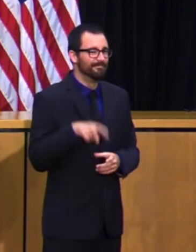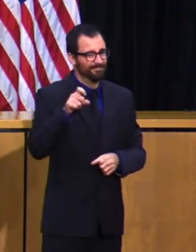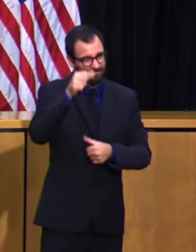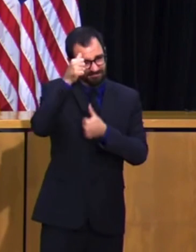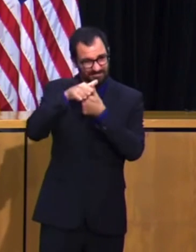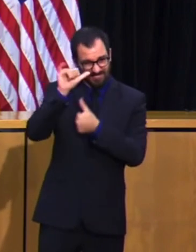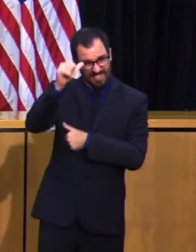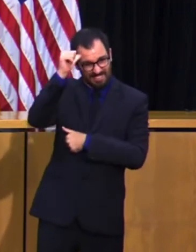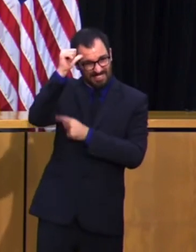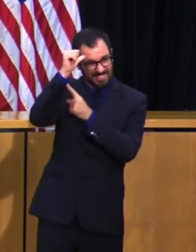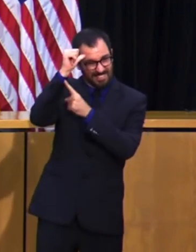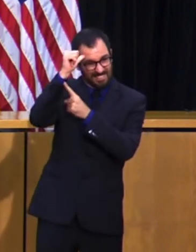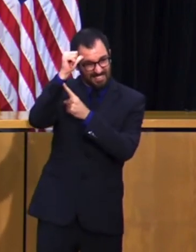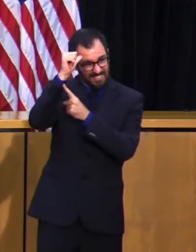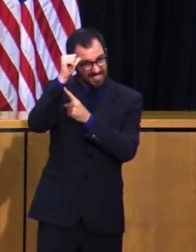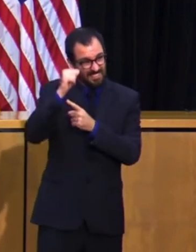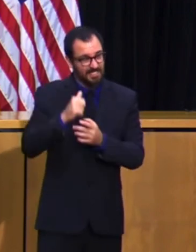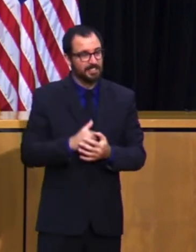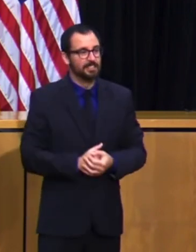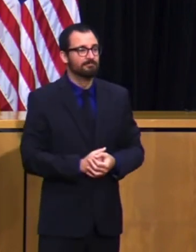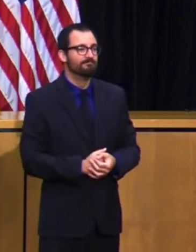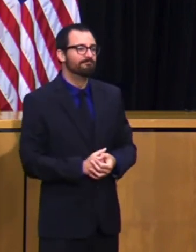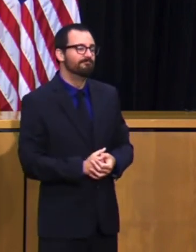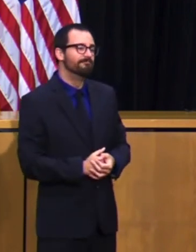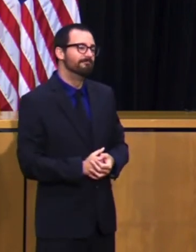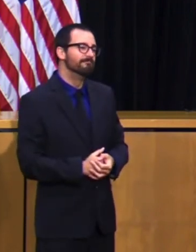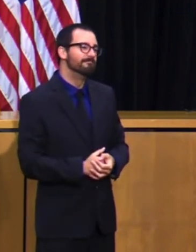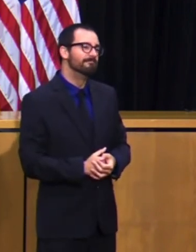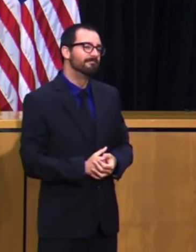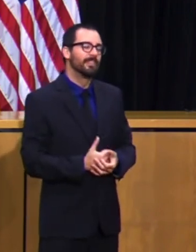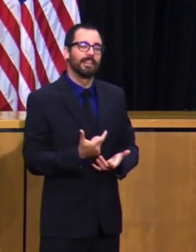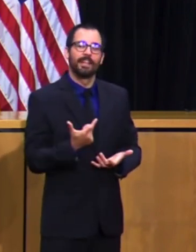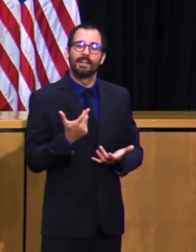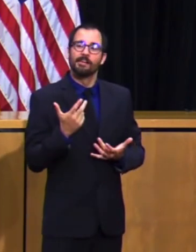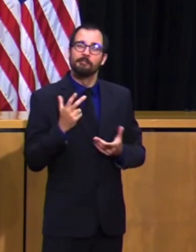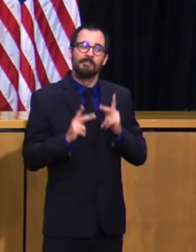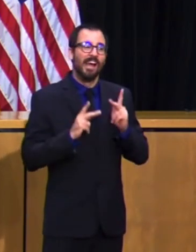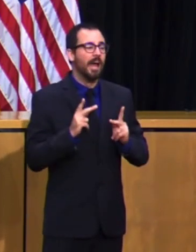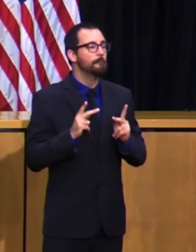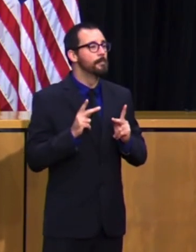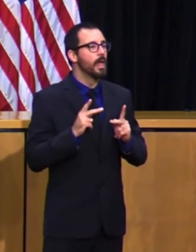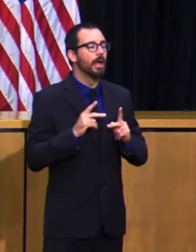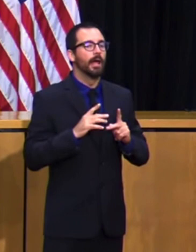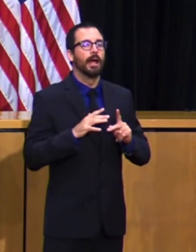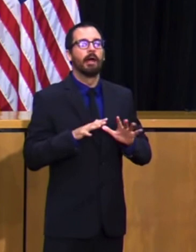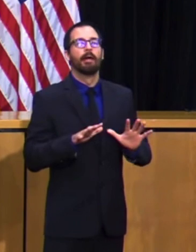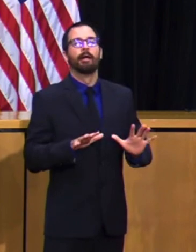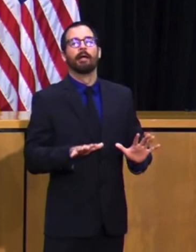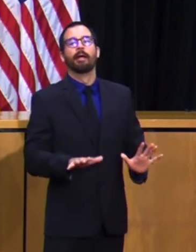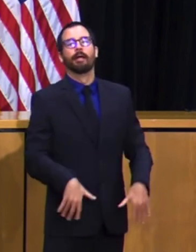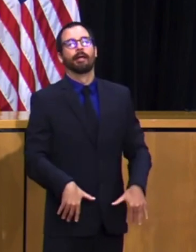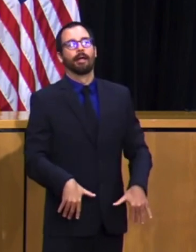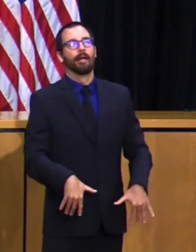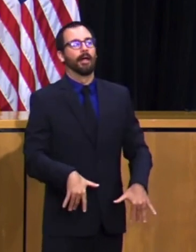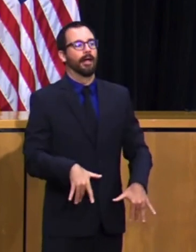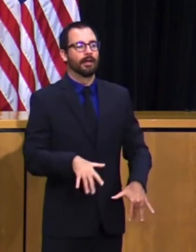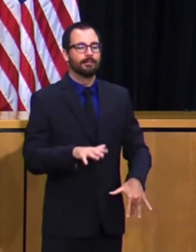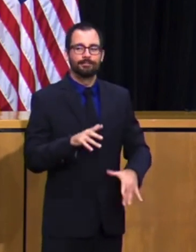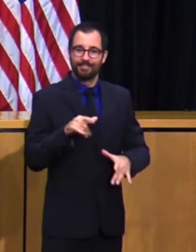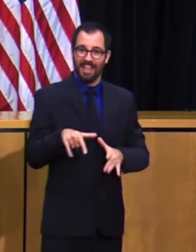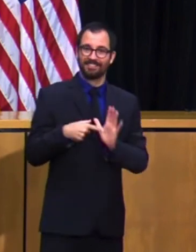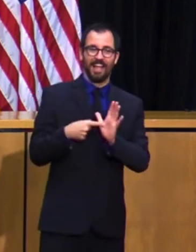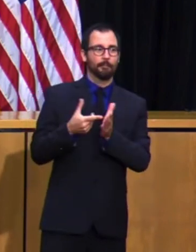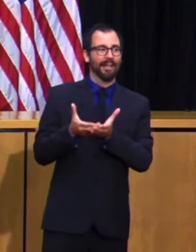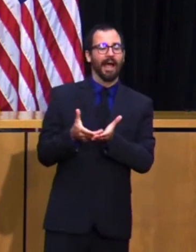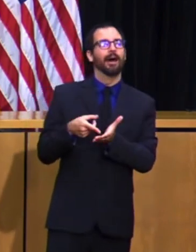COVID in Massachusetts around and among us. I mean, we've stood here many times and talked about the